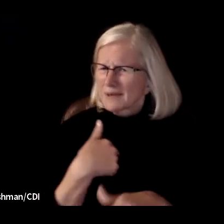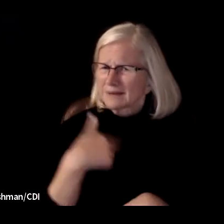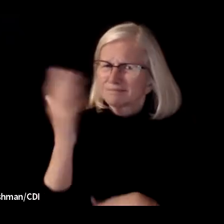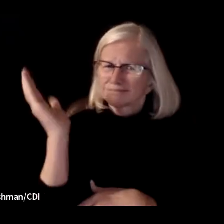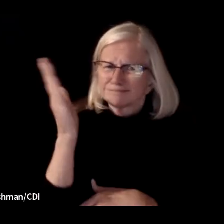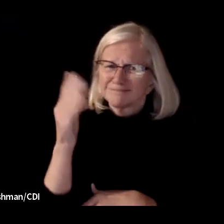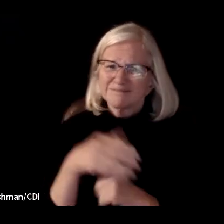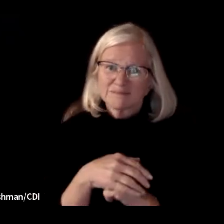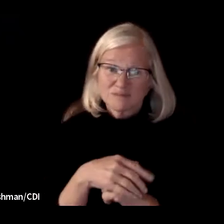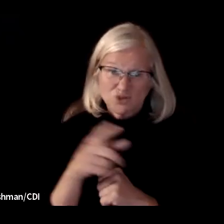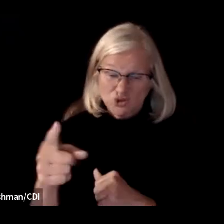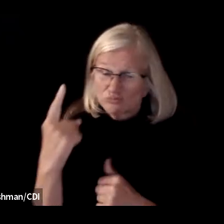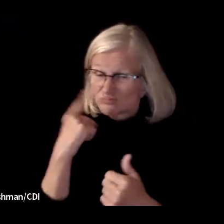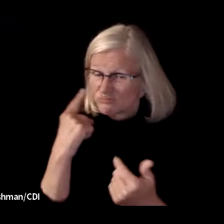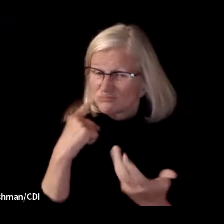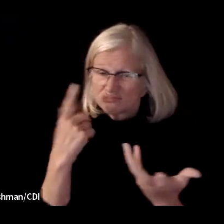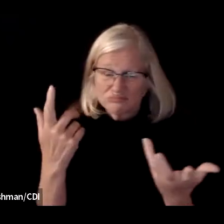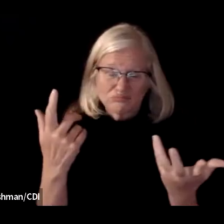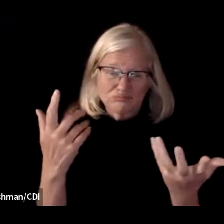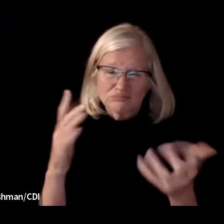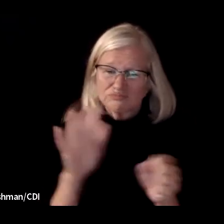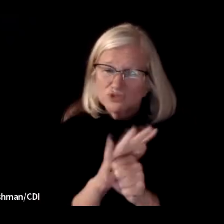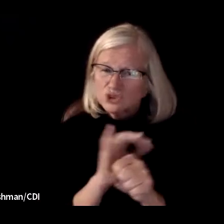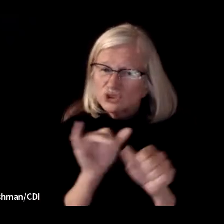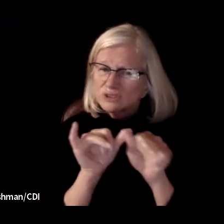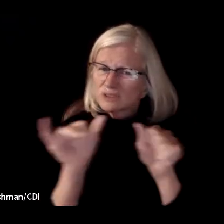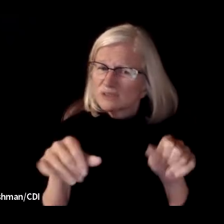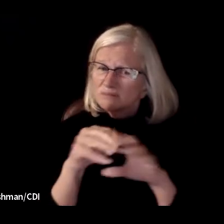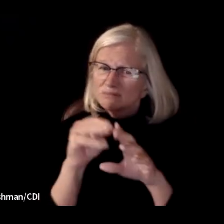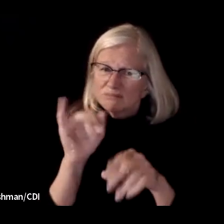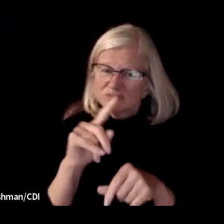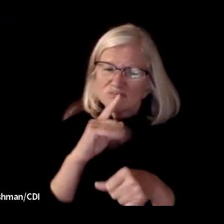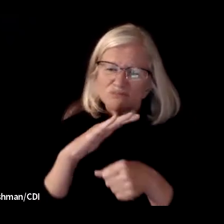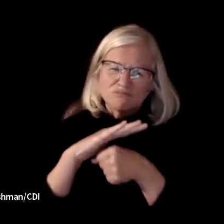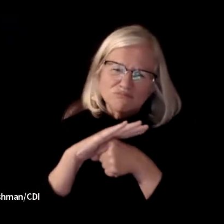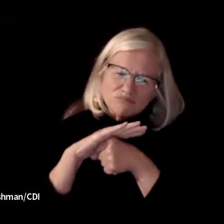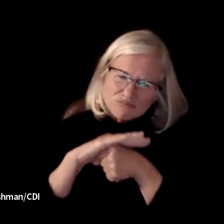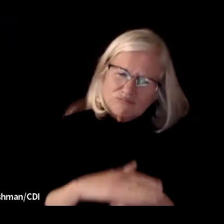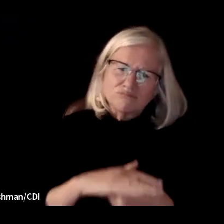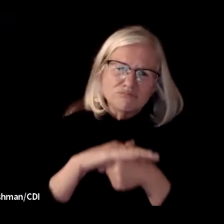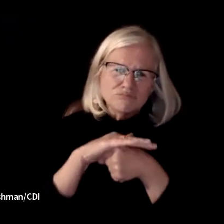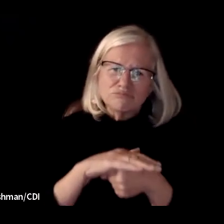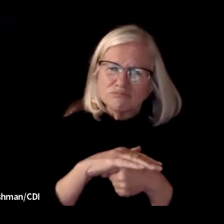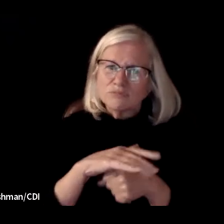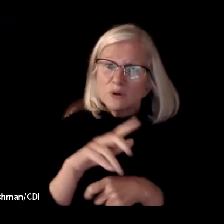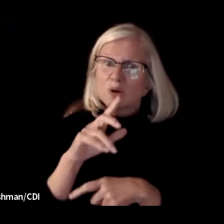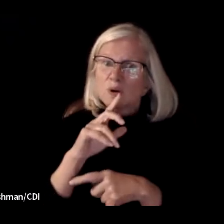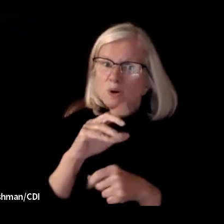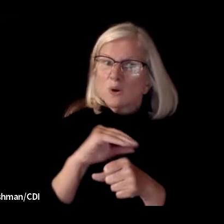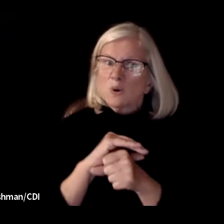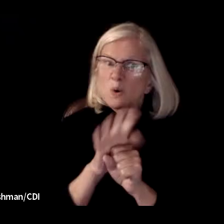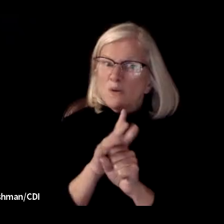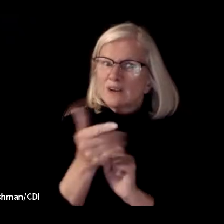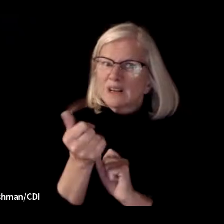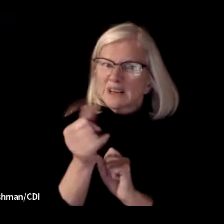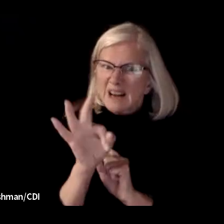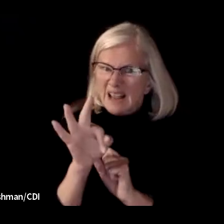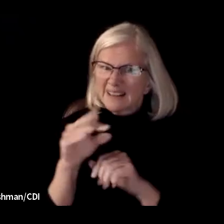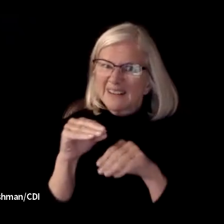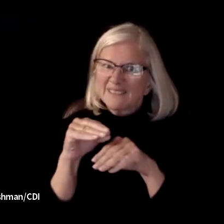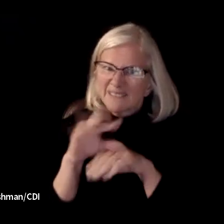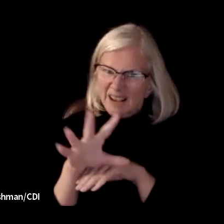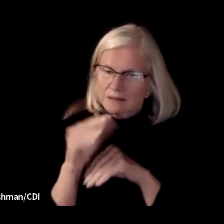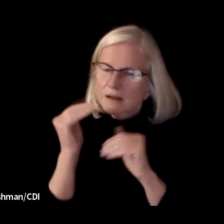Minnesota is under a tremendous strain. And while it is true that COVID-19 disproportionately affects adults, children are by no